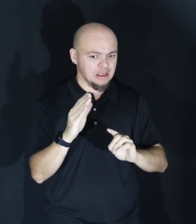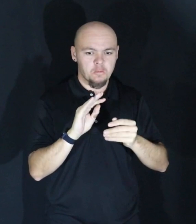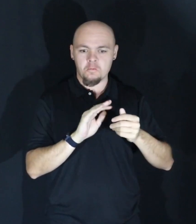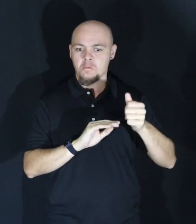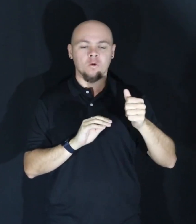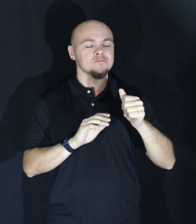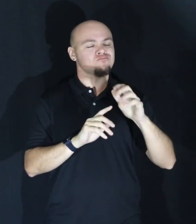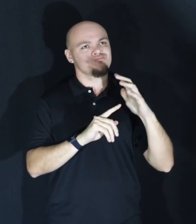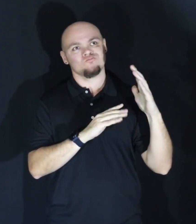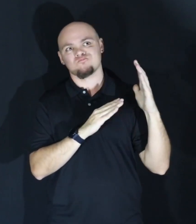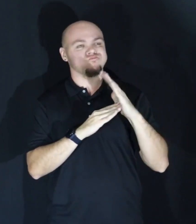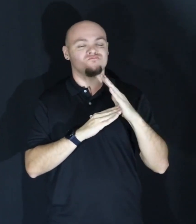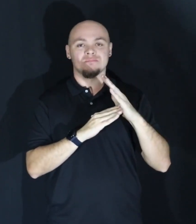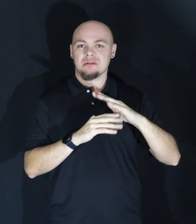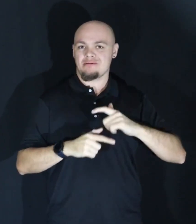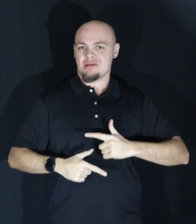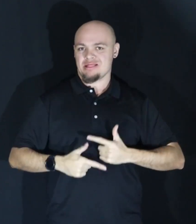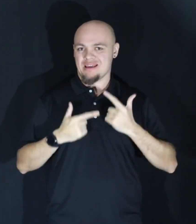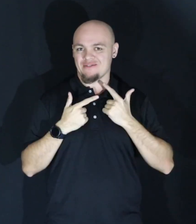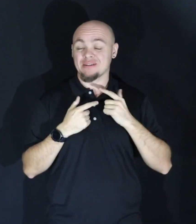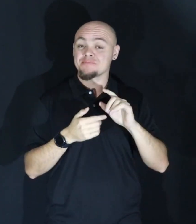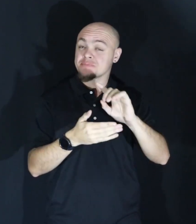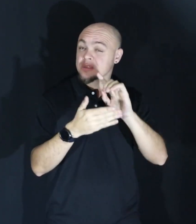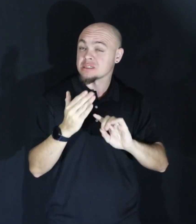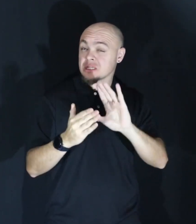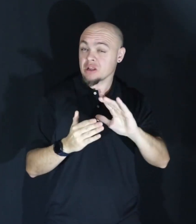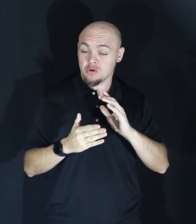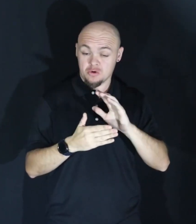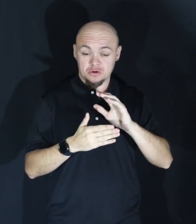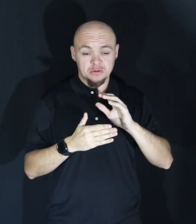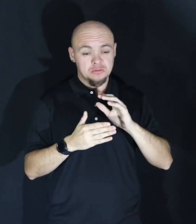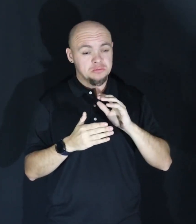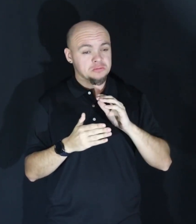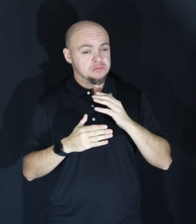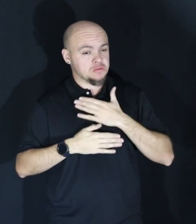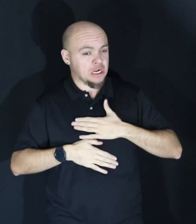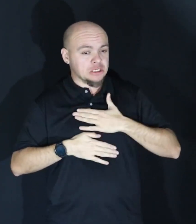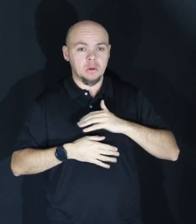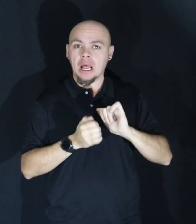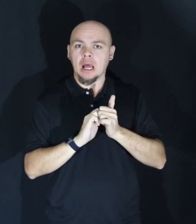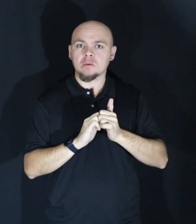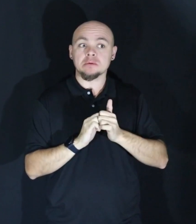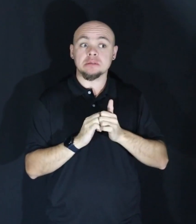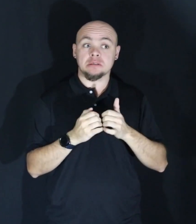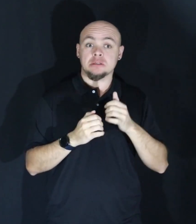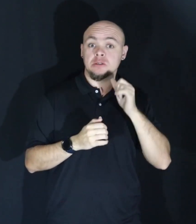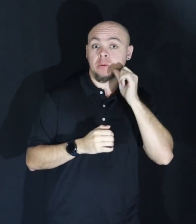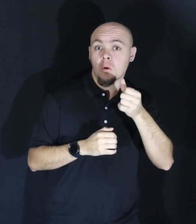extraordinary life. Design your own gratitude campaign, not someday, not tomorrow,